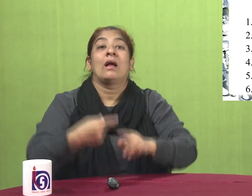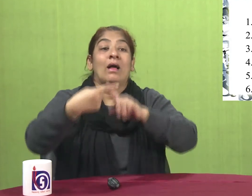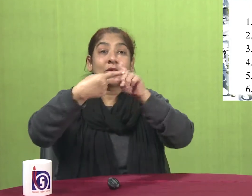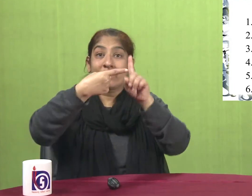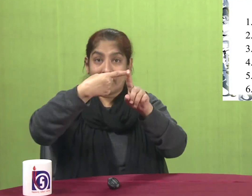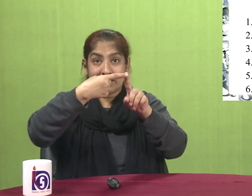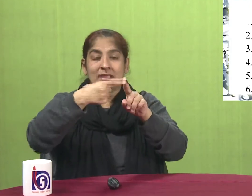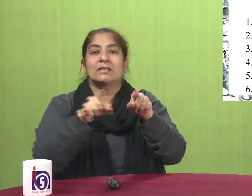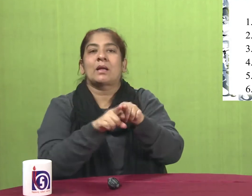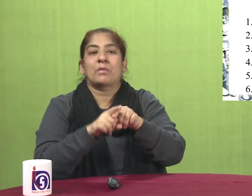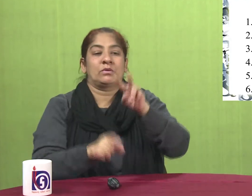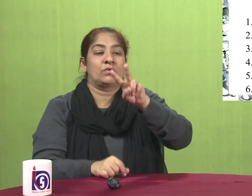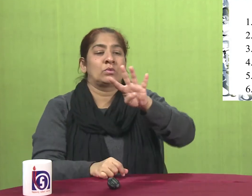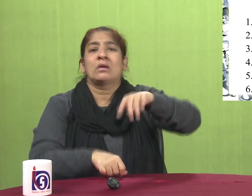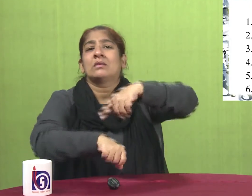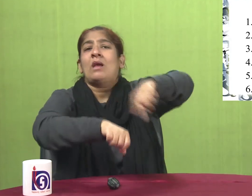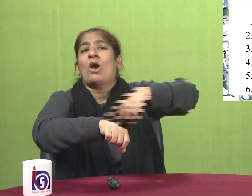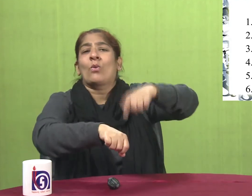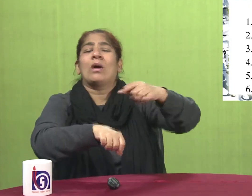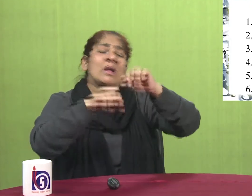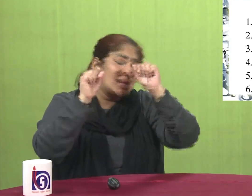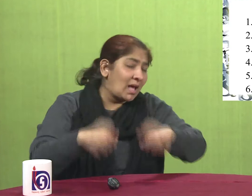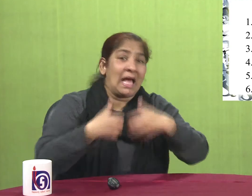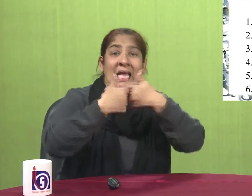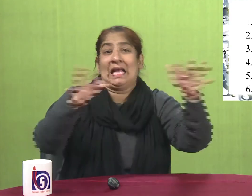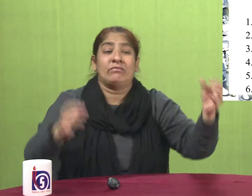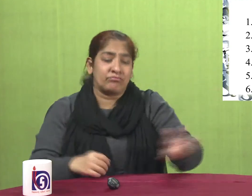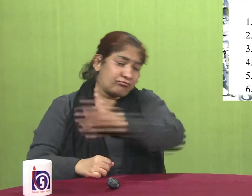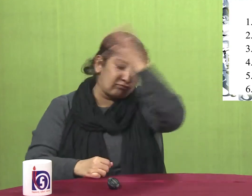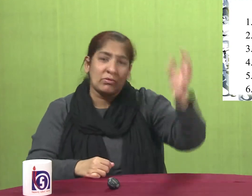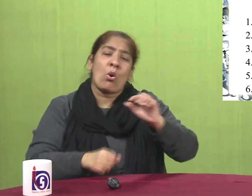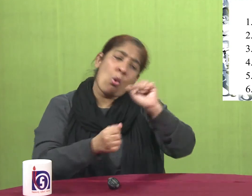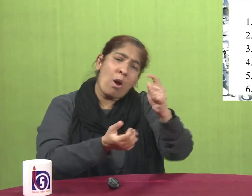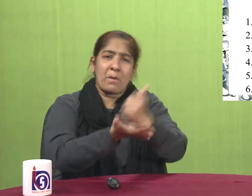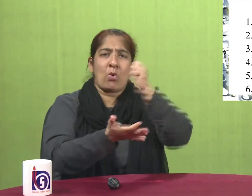Let's learn. The first is, it is 24